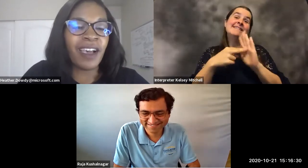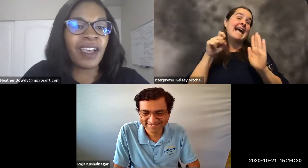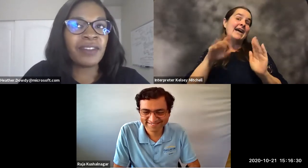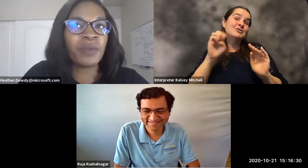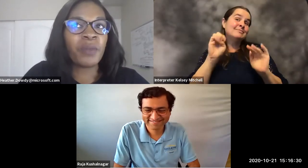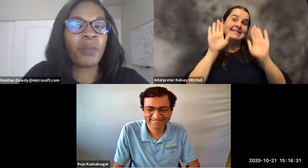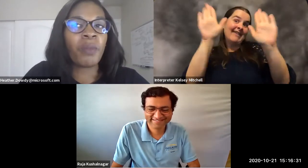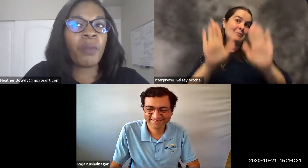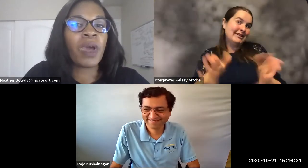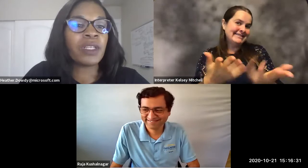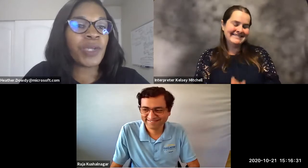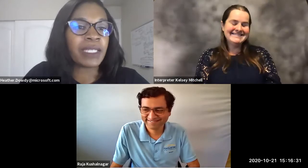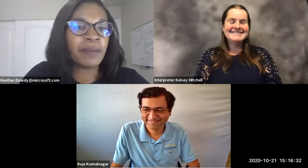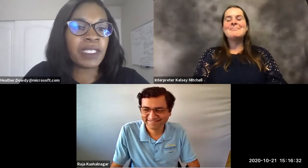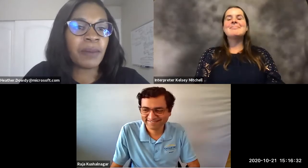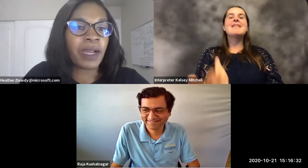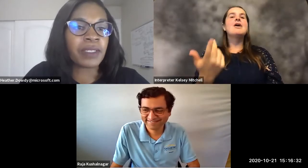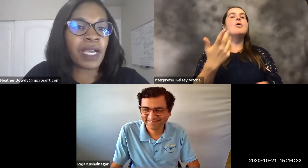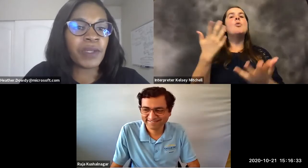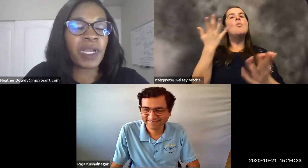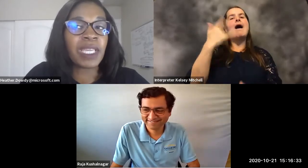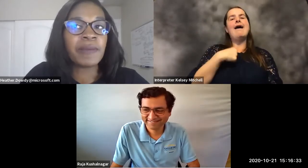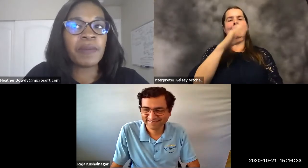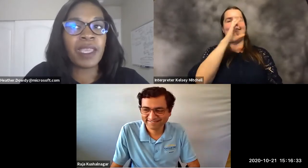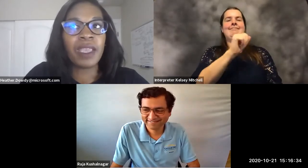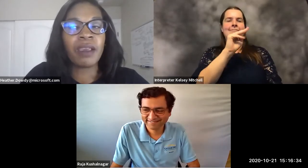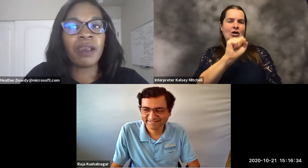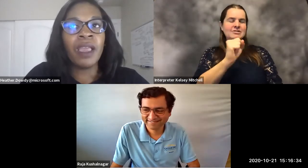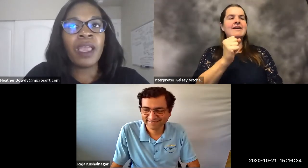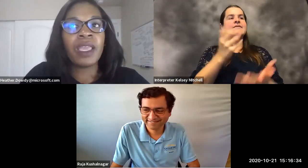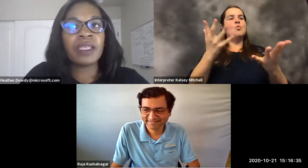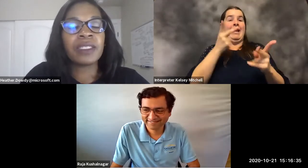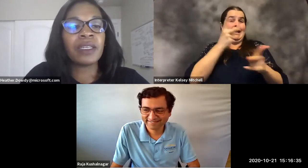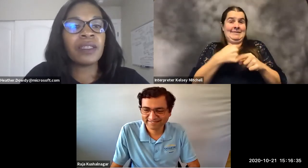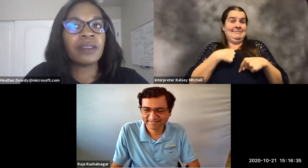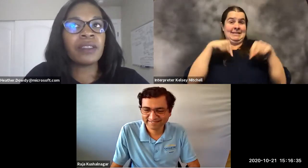fabulous. What attracted me to Microsoft and what keeps me here